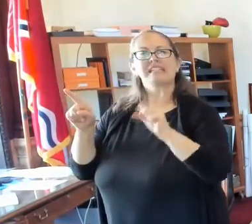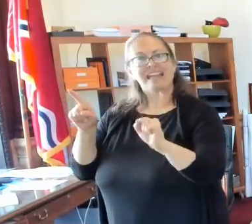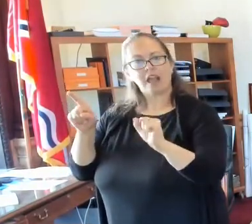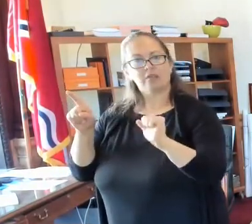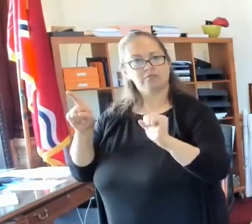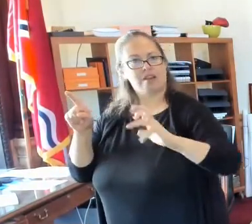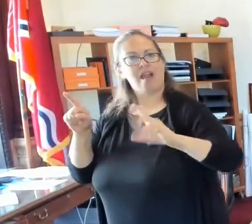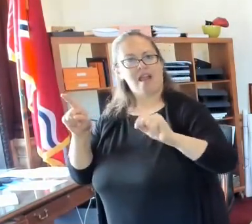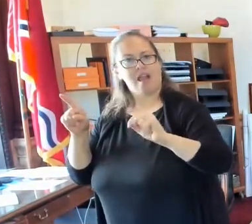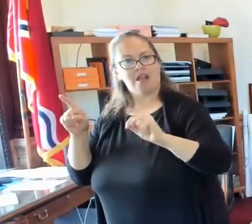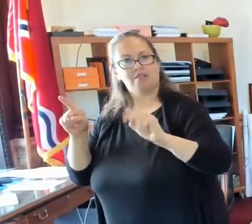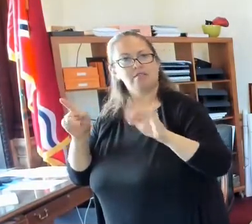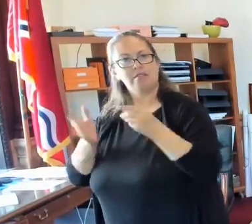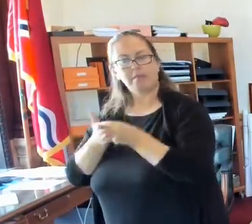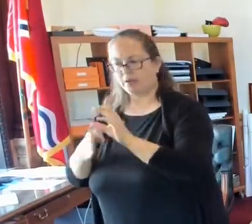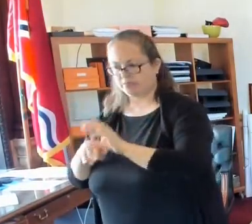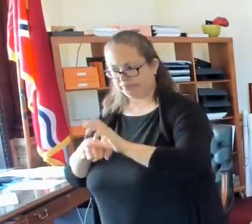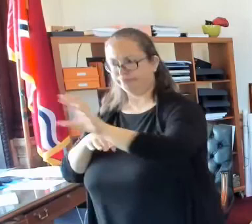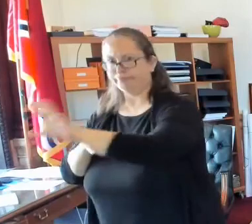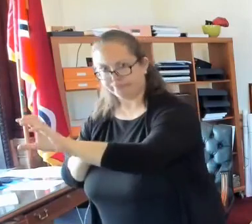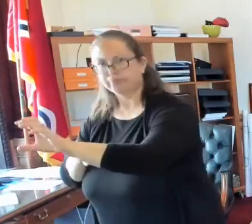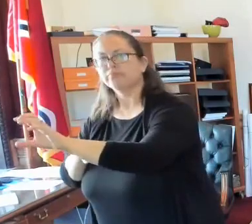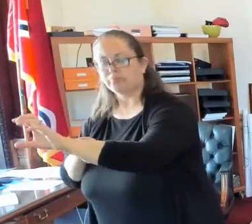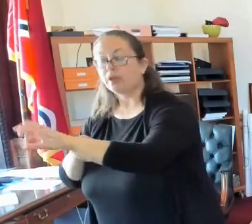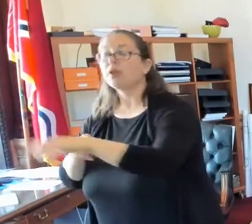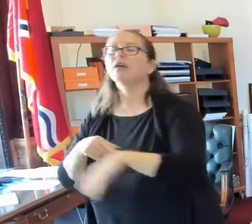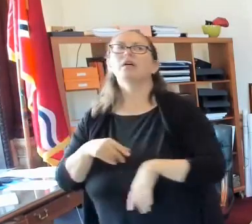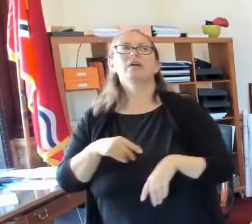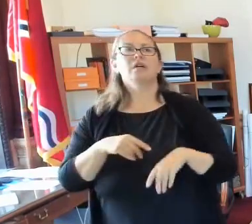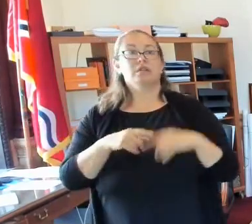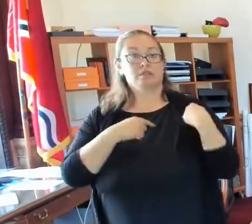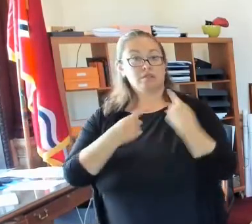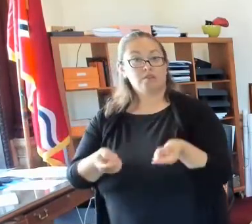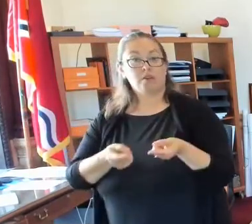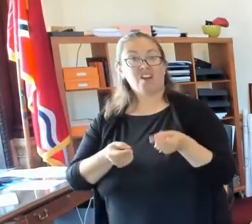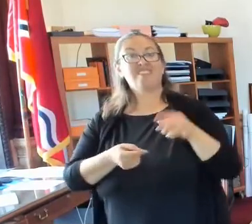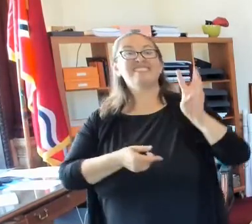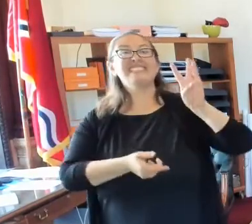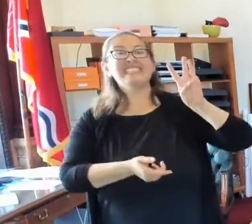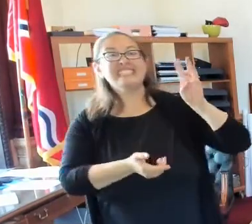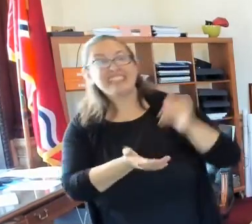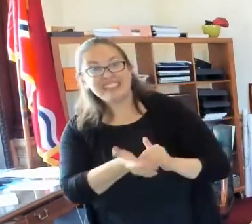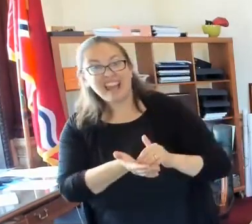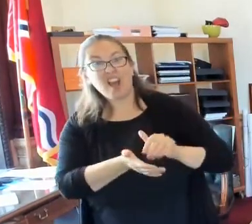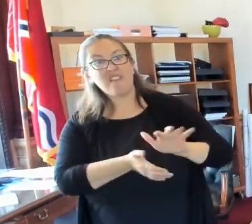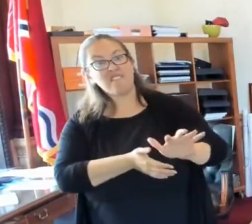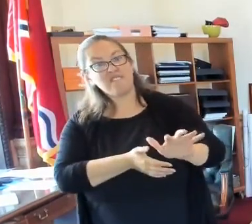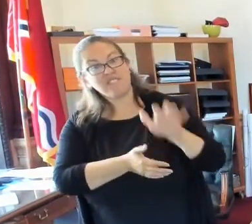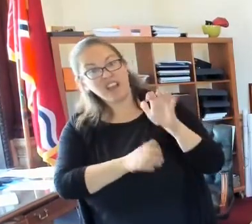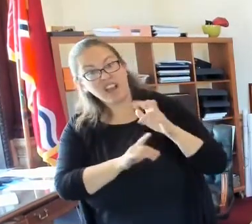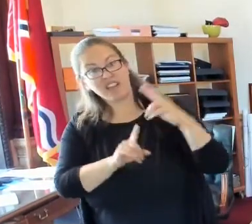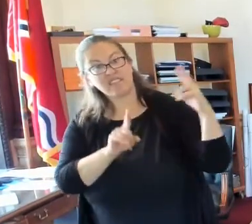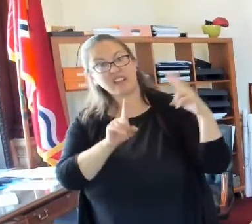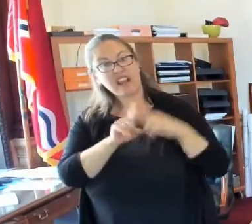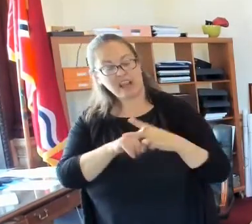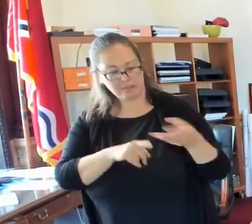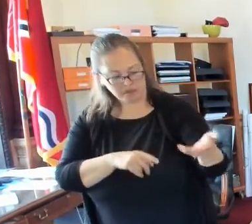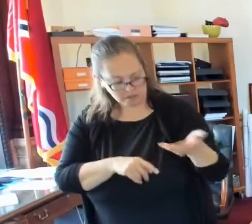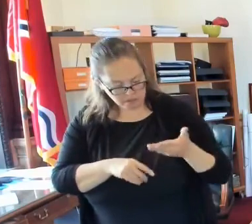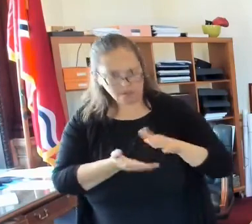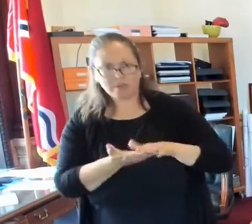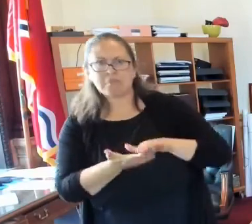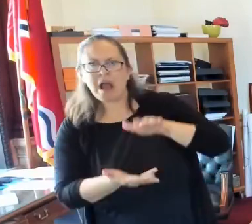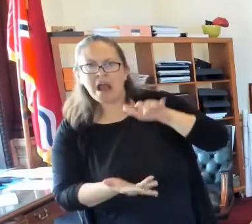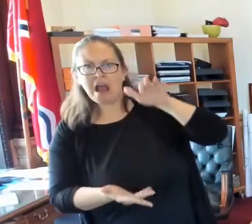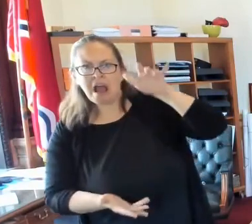to date, we've received 6,500 applications. Now, about a third of